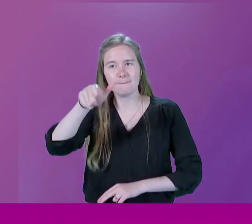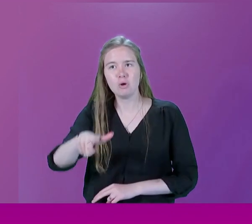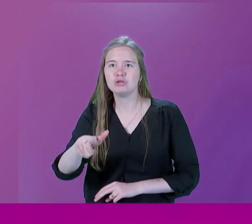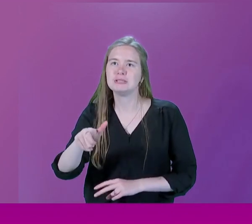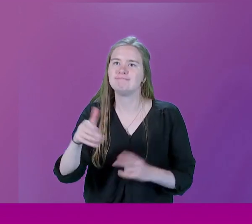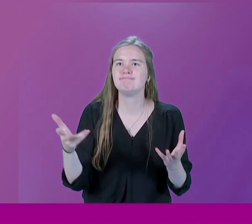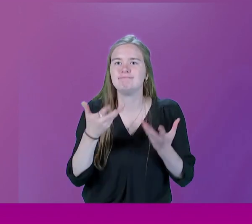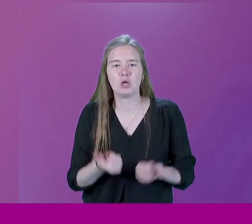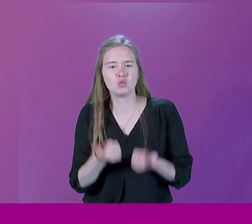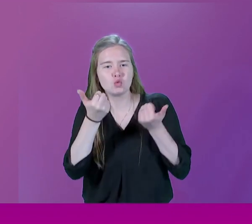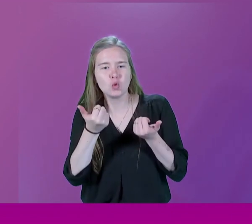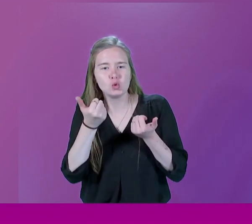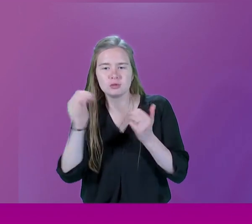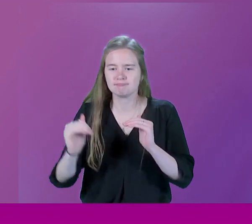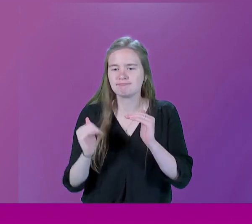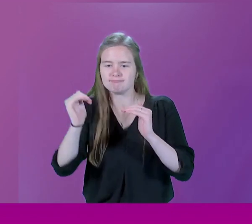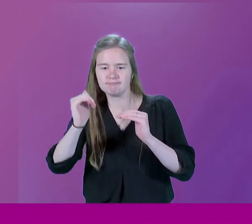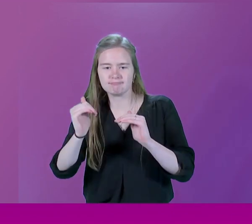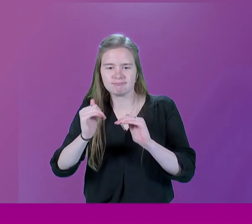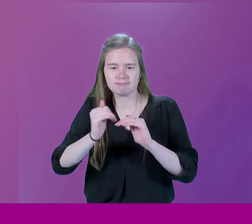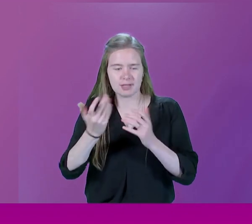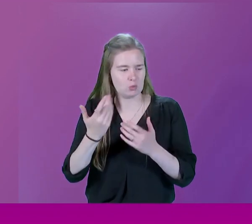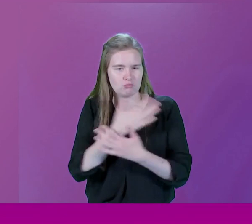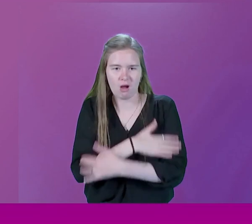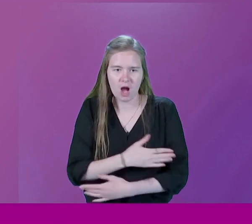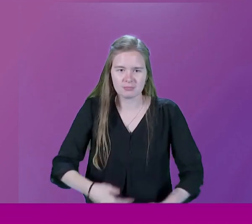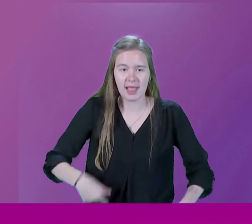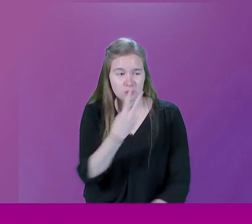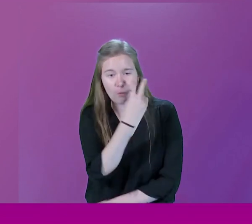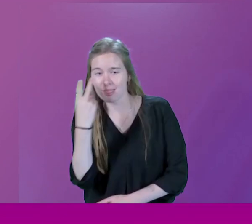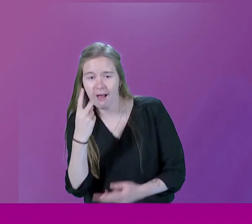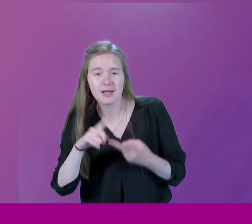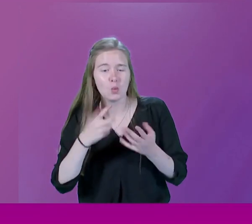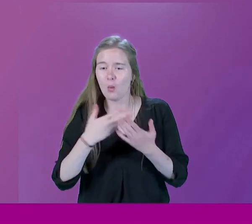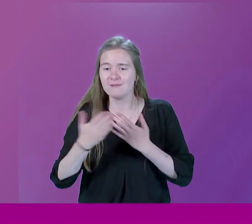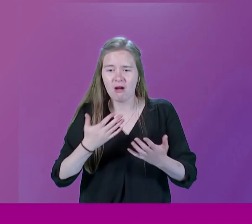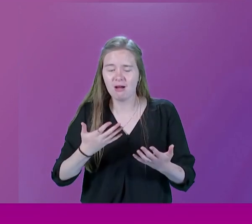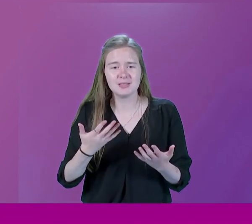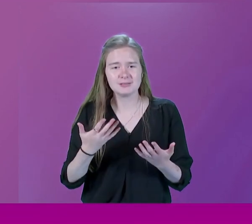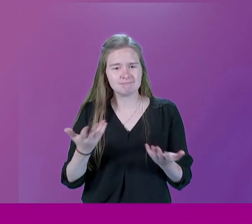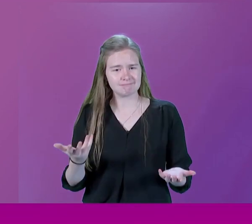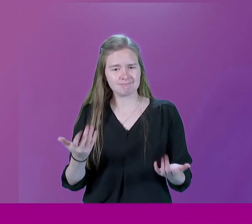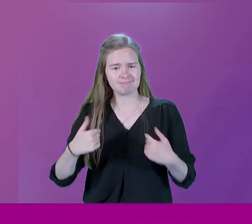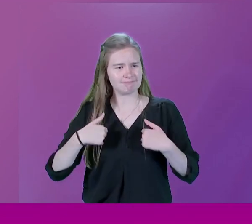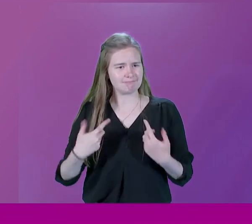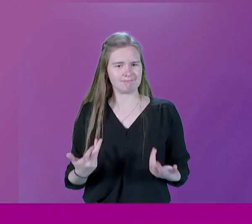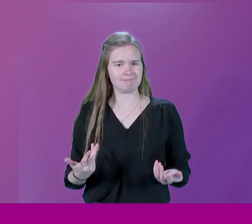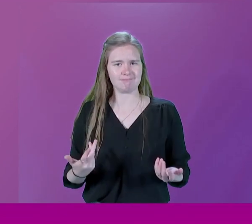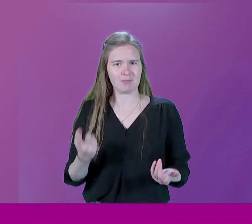plays good enough to get in and they have no arms and legs or they're blind or whatever the case may be, you